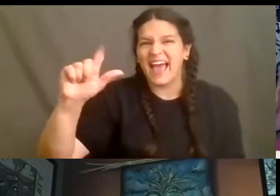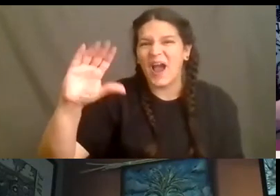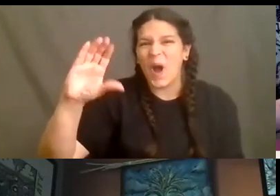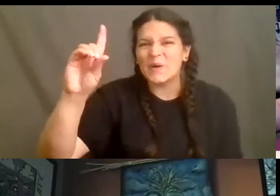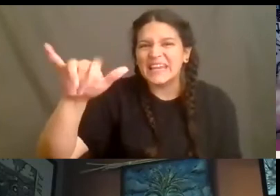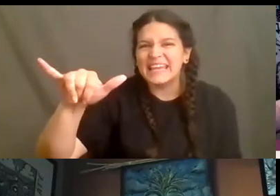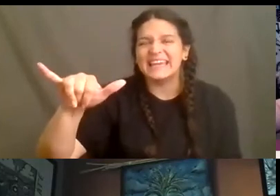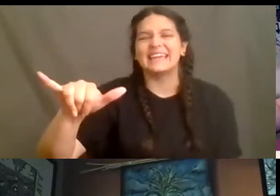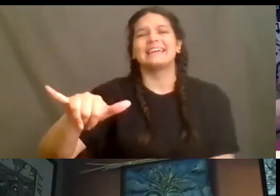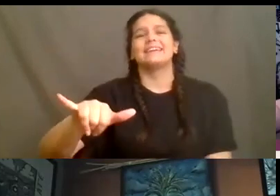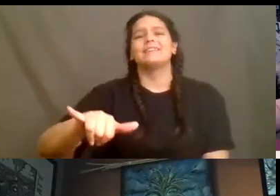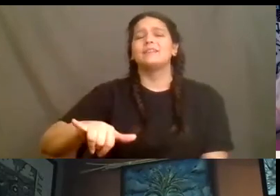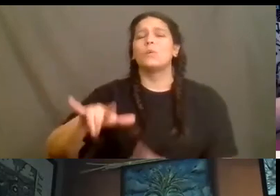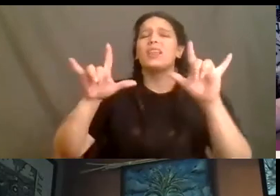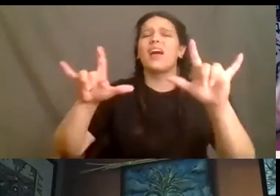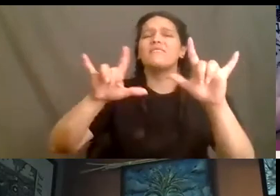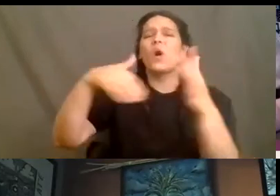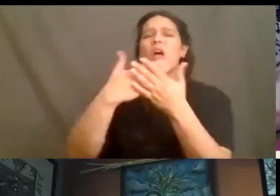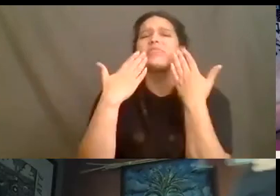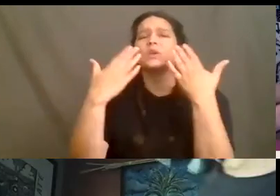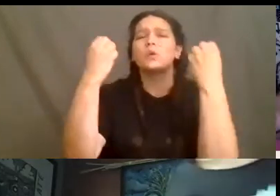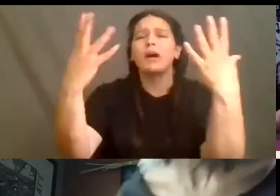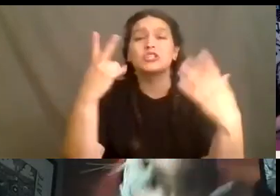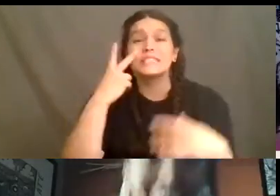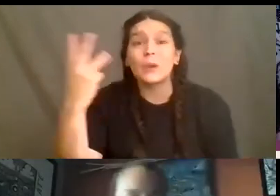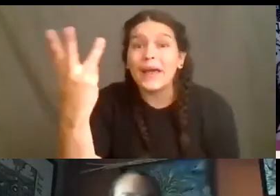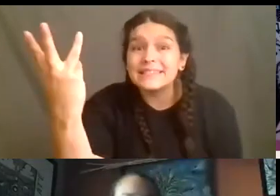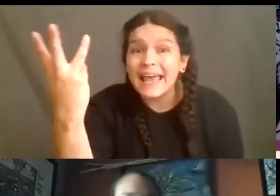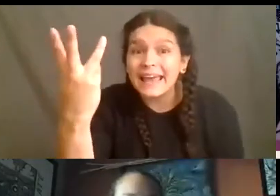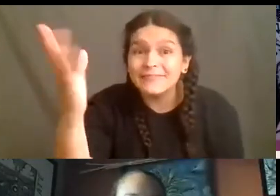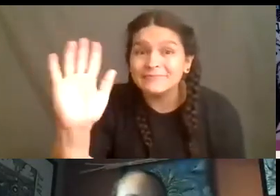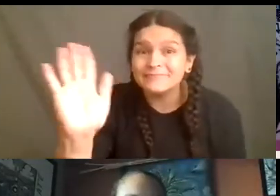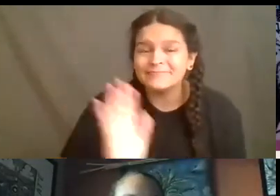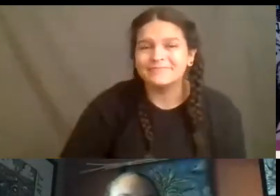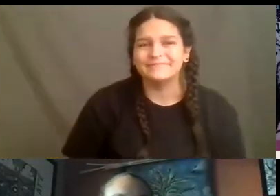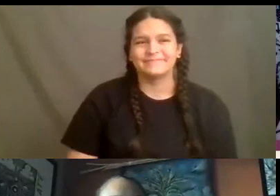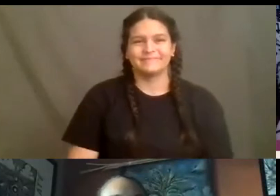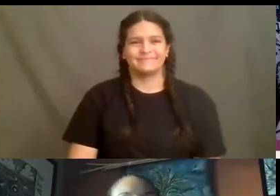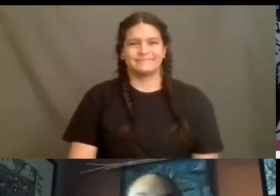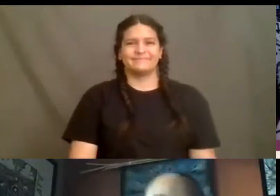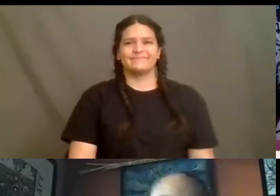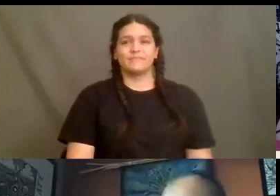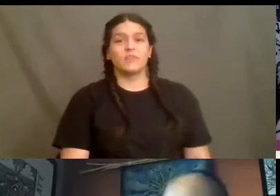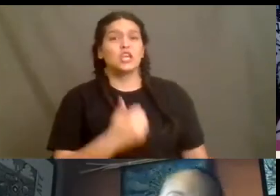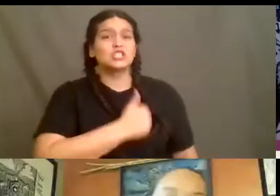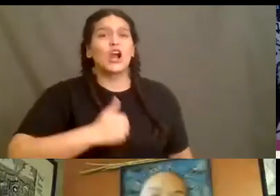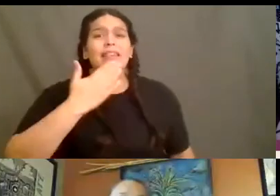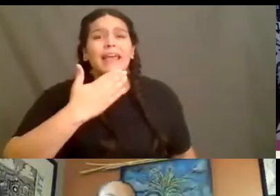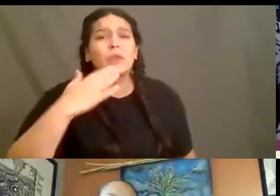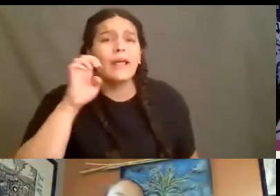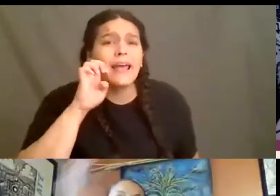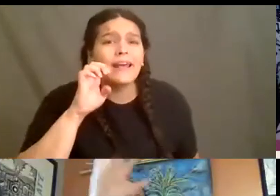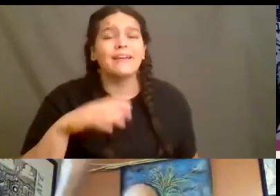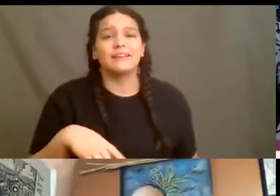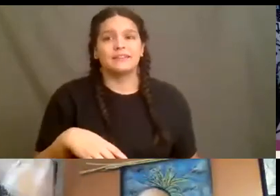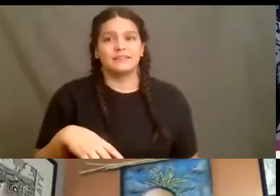love you all. Thank you very much. And we'll see you Wednesday. Sorry, thank you, Alina. And I